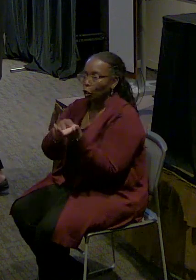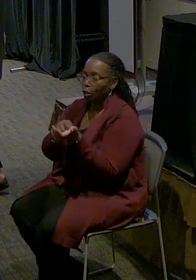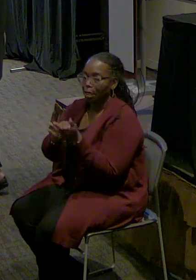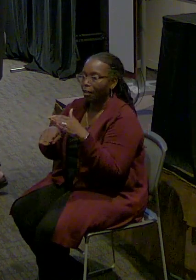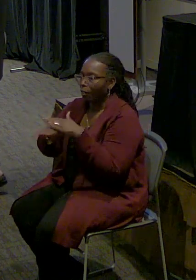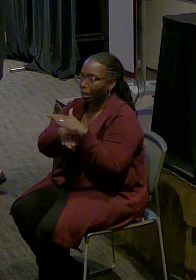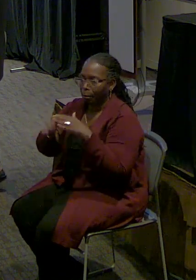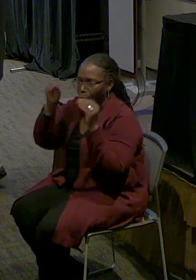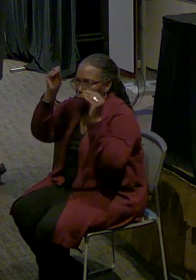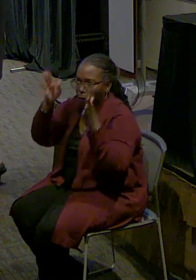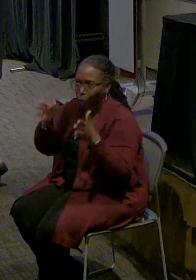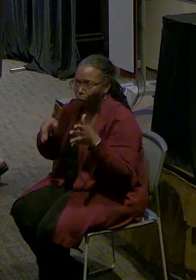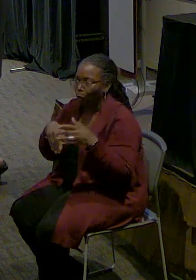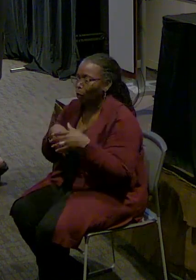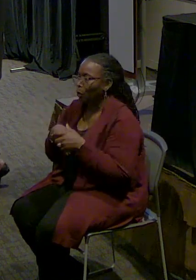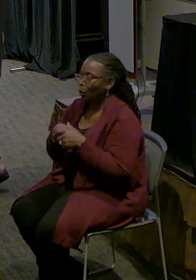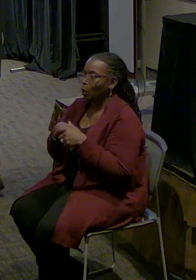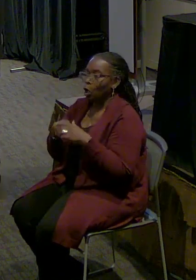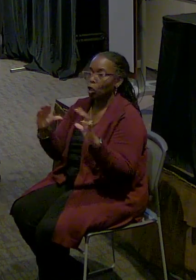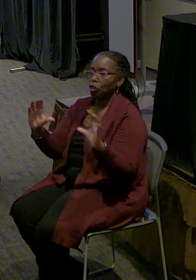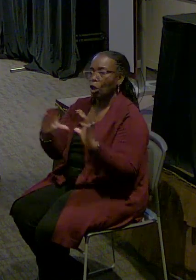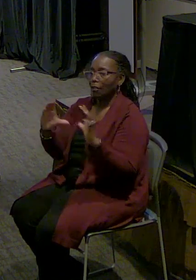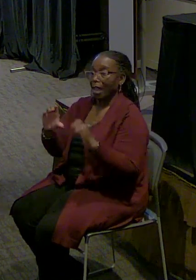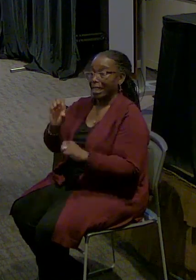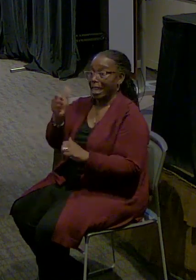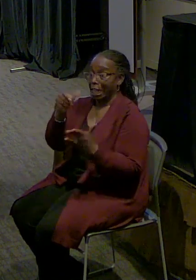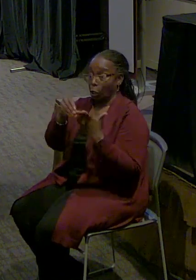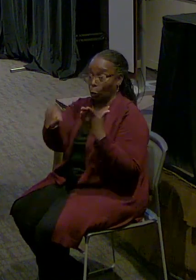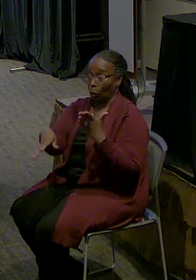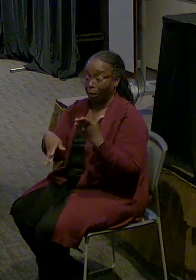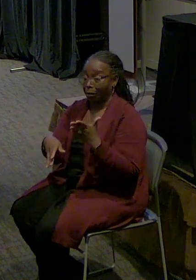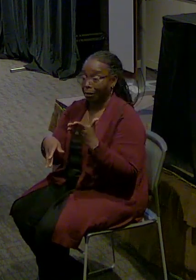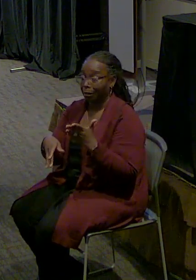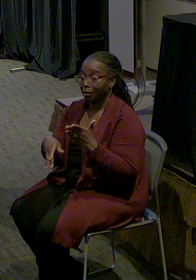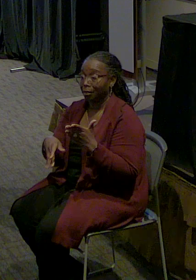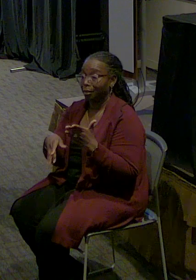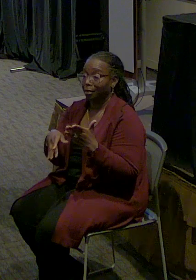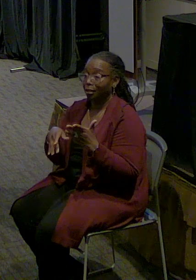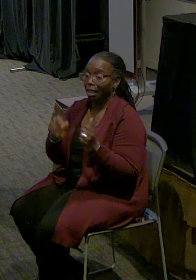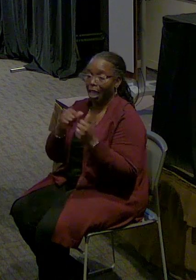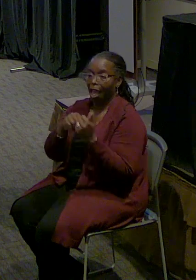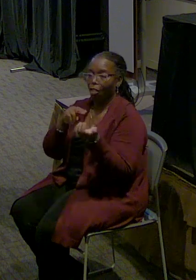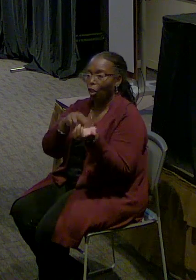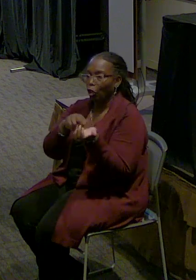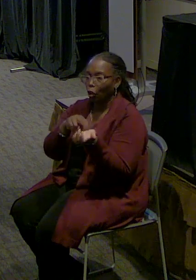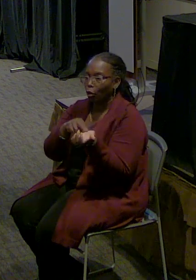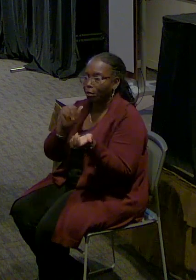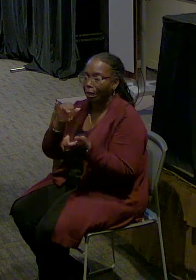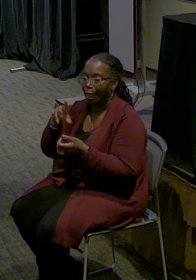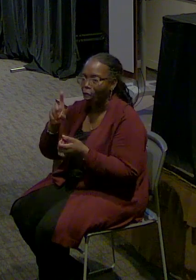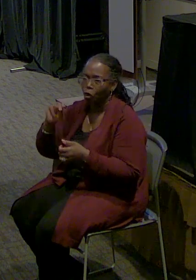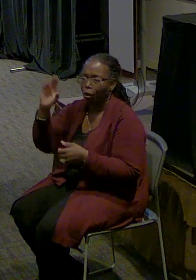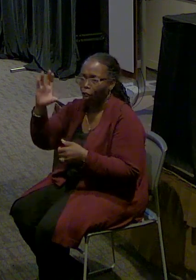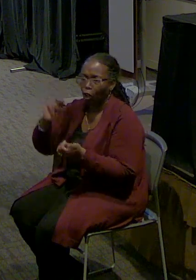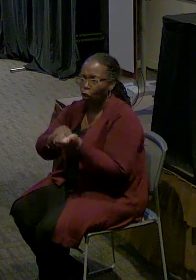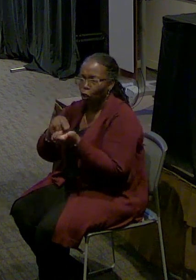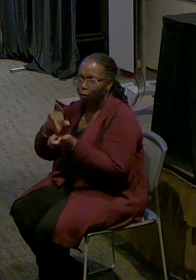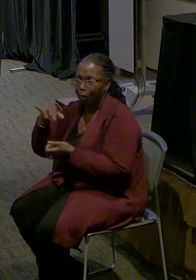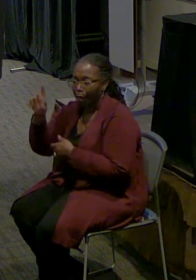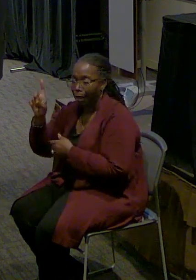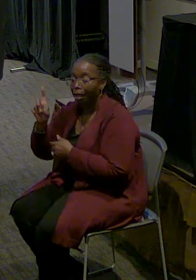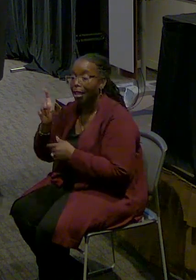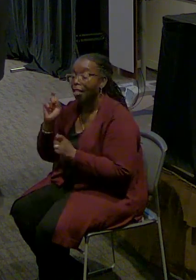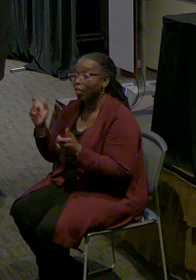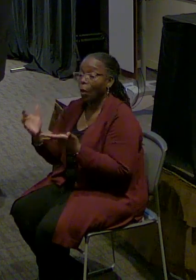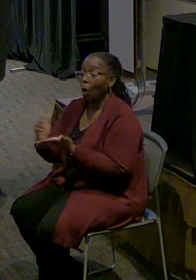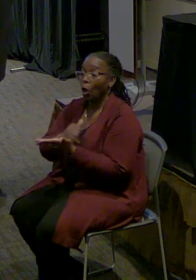fundamentals teacher certifies 10 students in the nurse aid, the North Carolina nurse aid, they